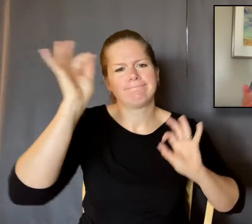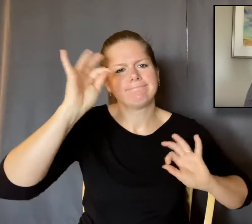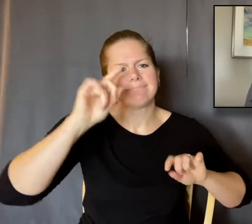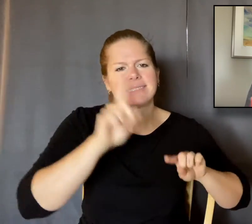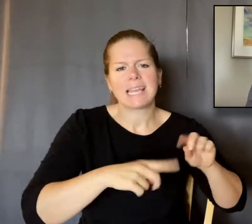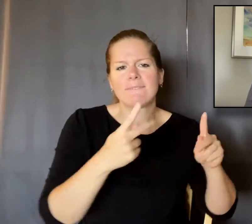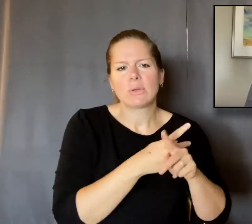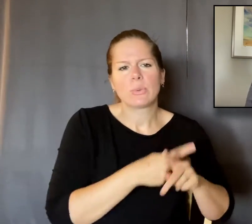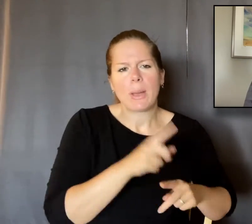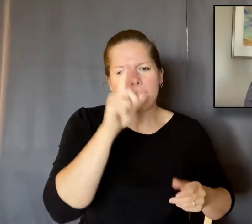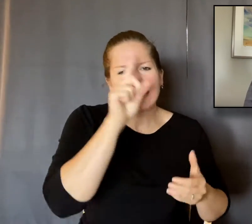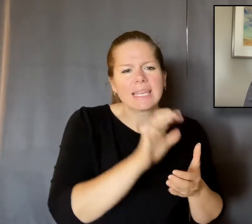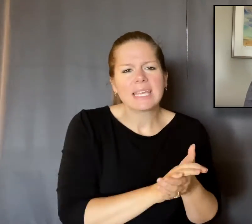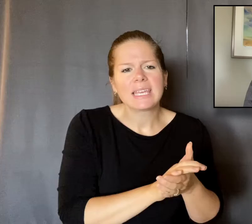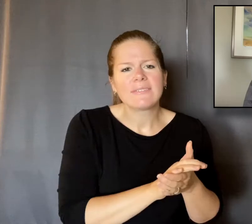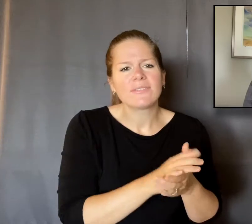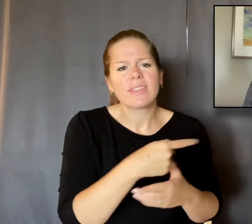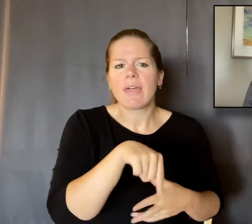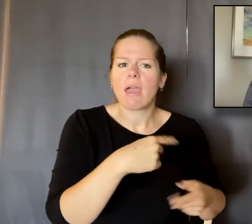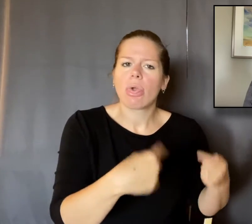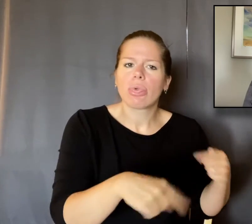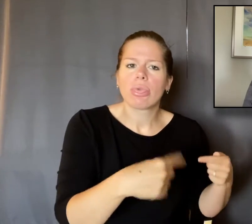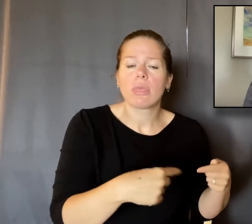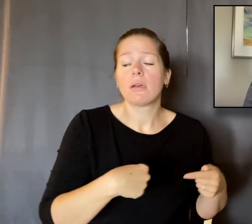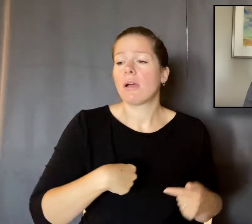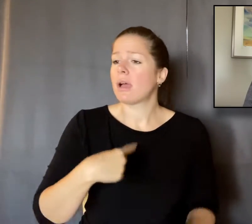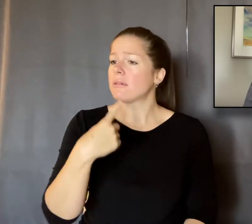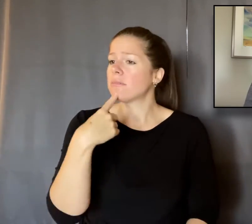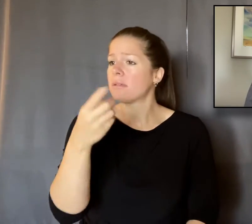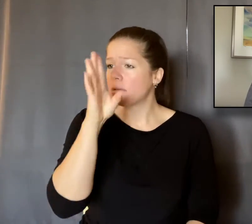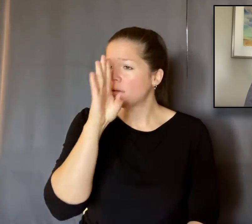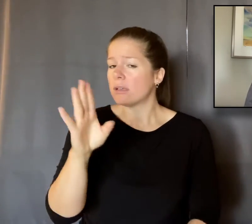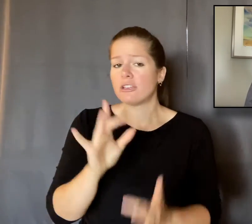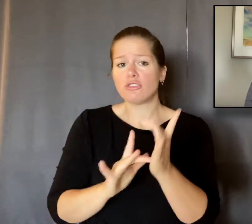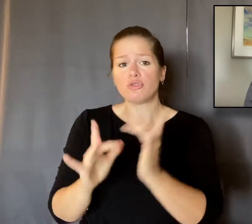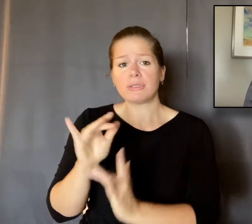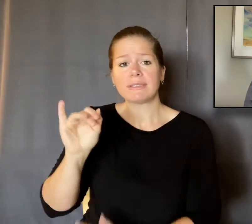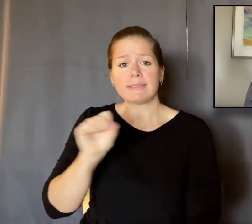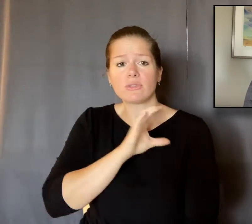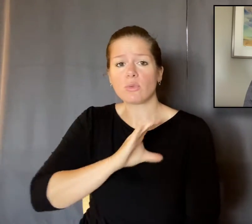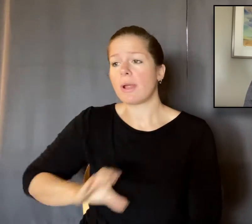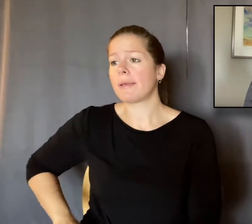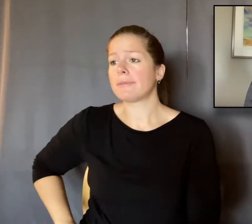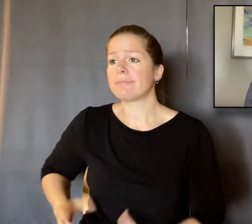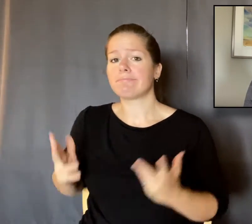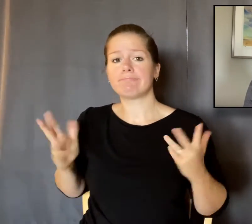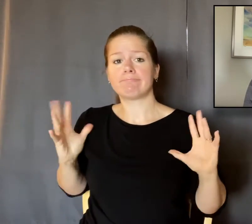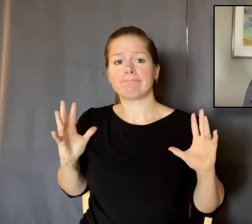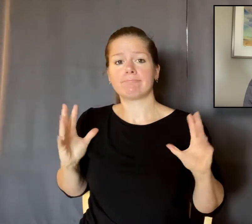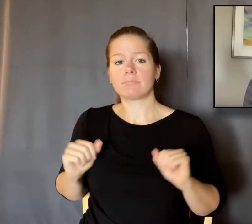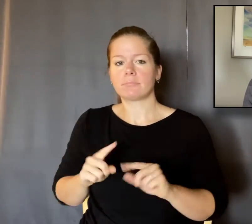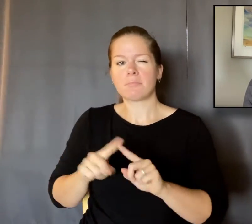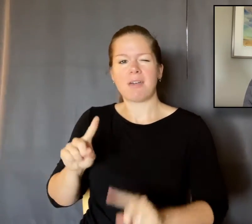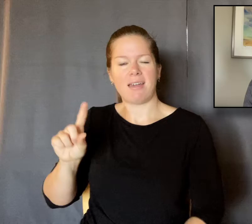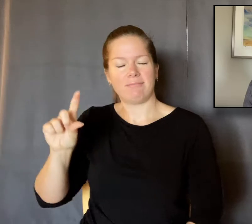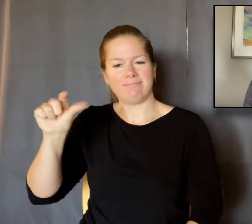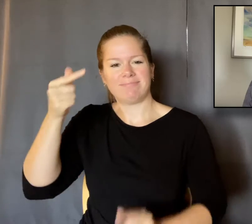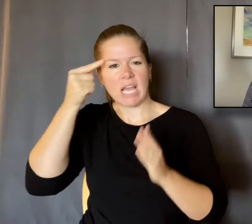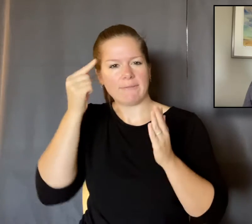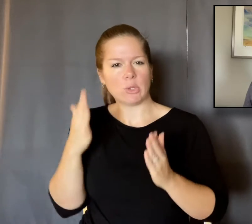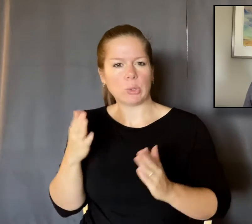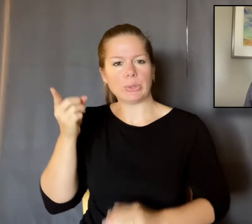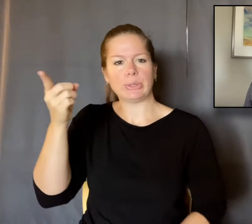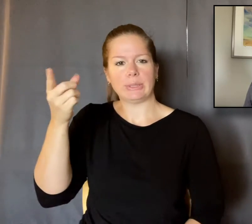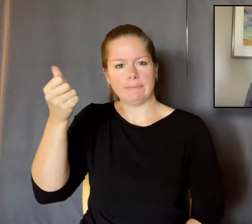believe. They argue over it. I have simply said Jesus is the Christ. So he goes on to explain it. But Felix, having a